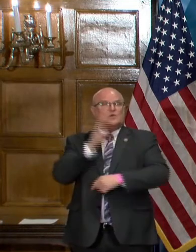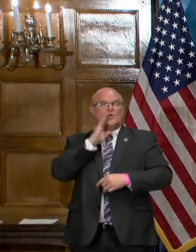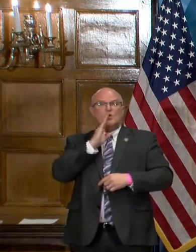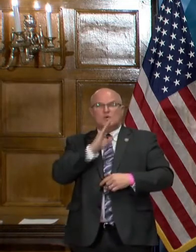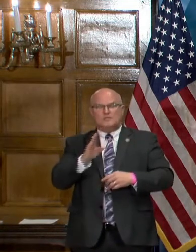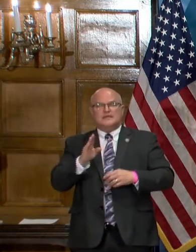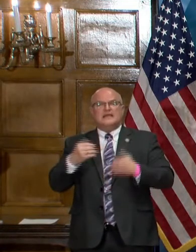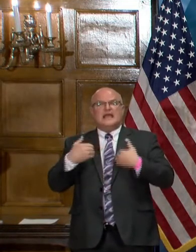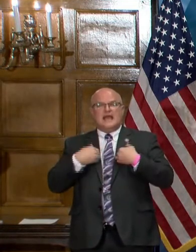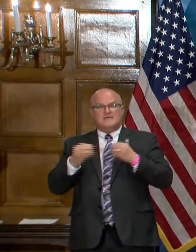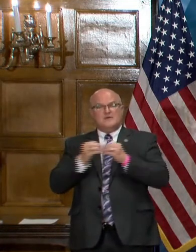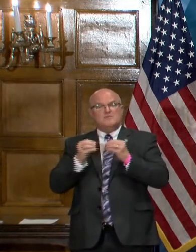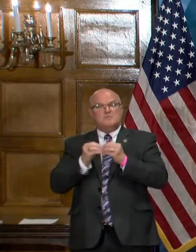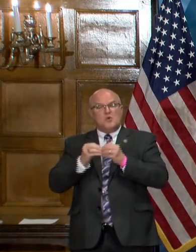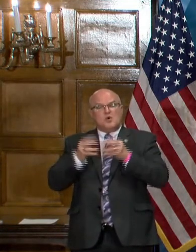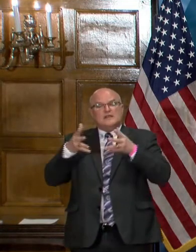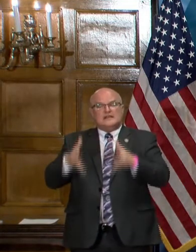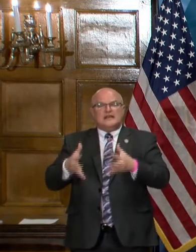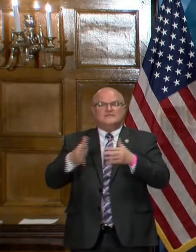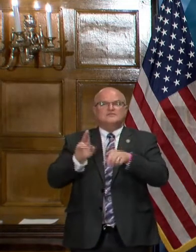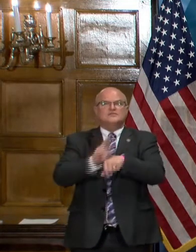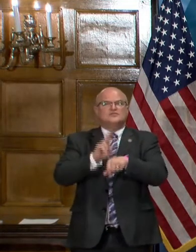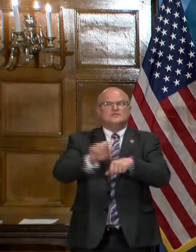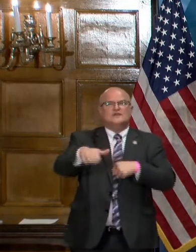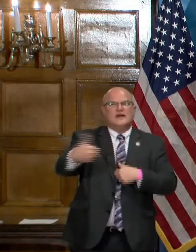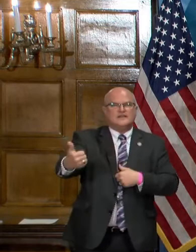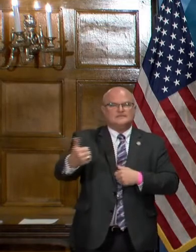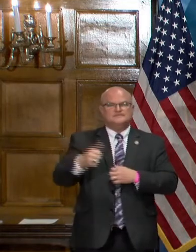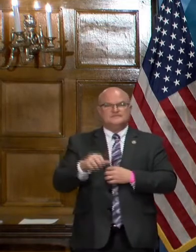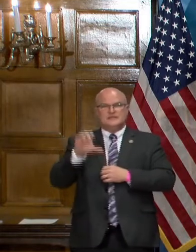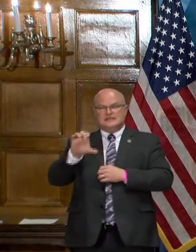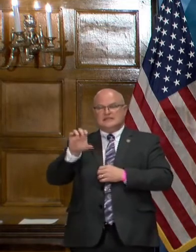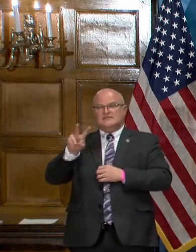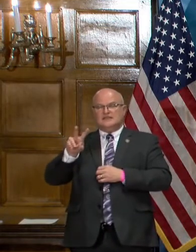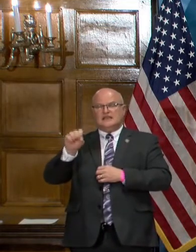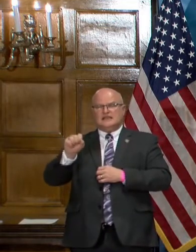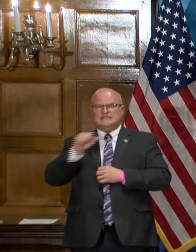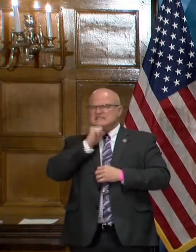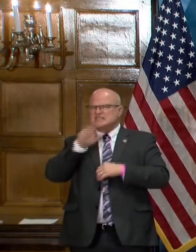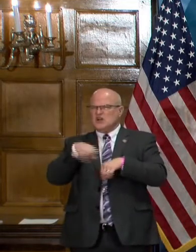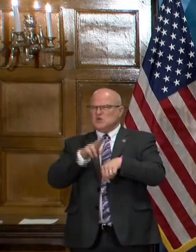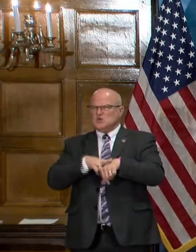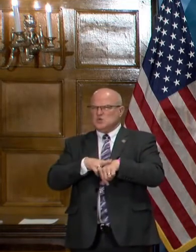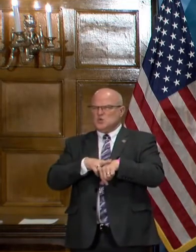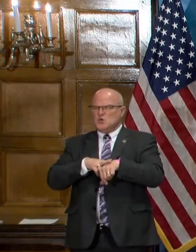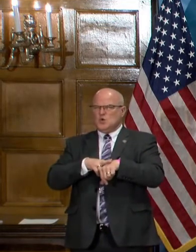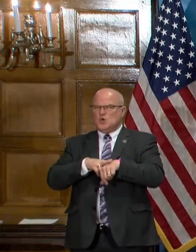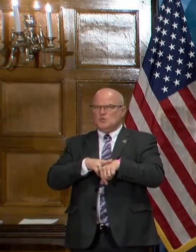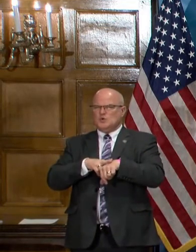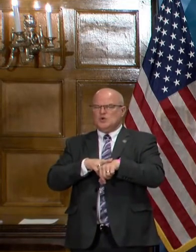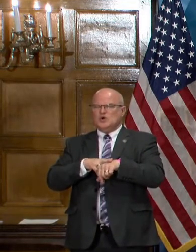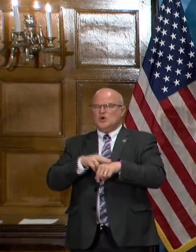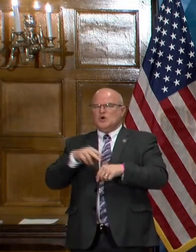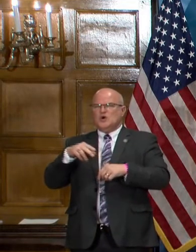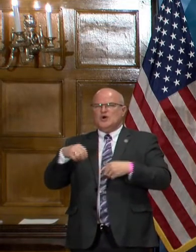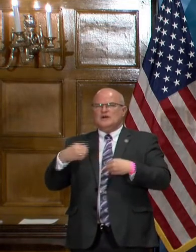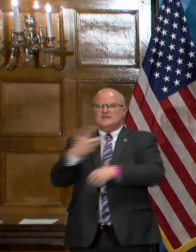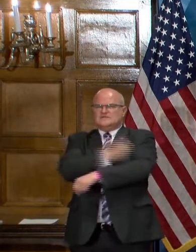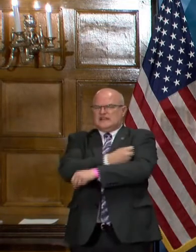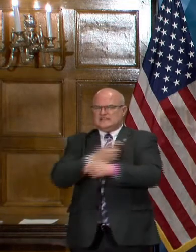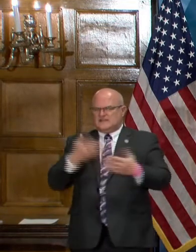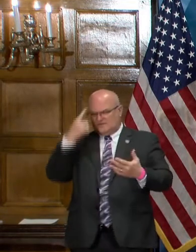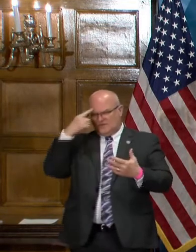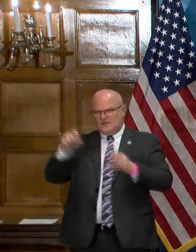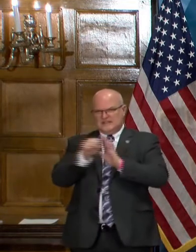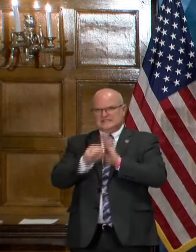pulling back some more vaccine as we go forward. CVS is not one of our normal providers, and we're not bringing them in quite yet because we